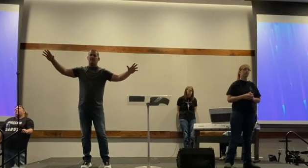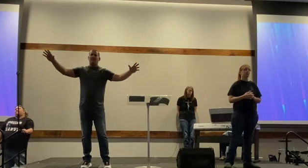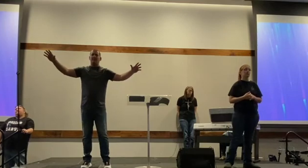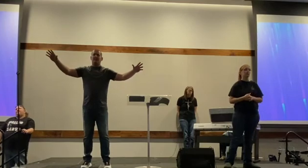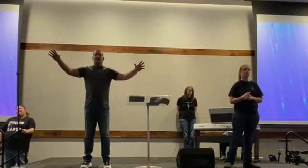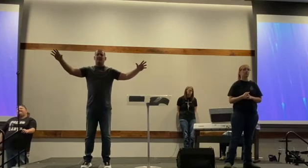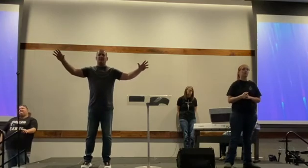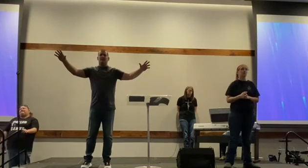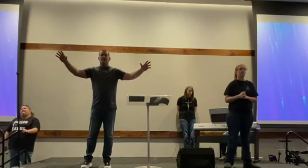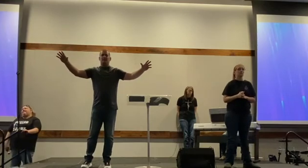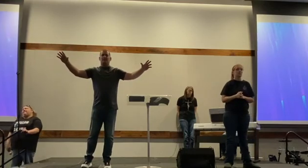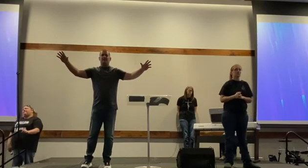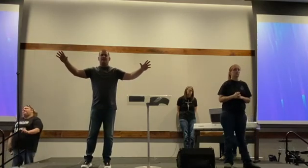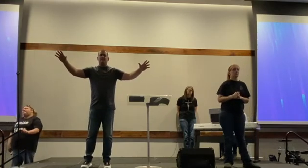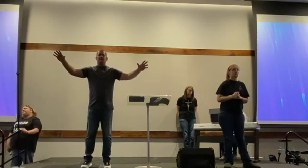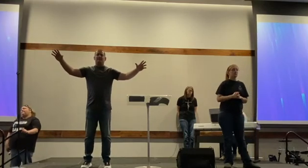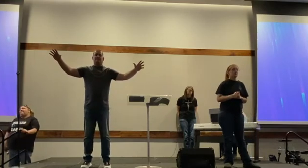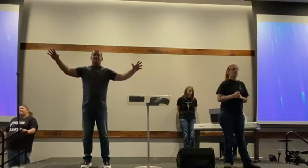You bring